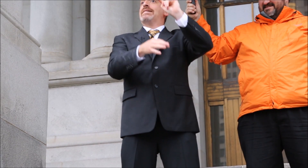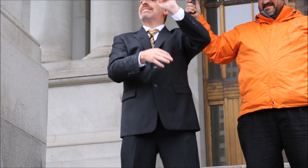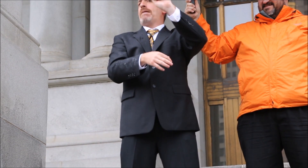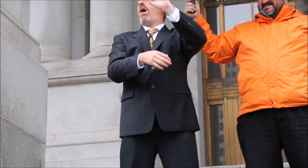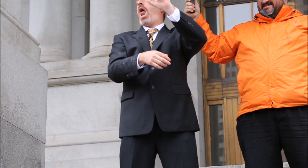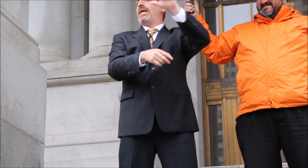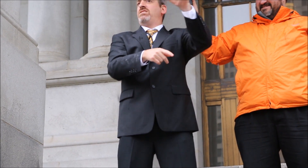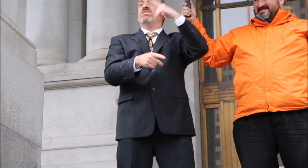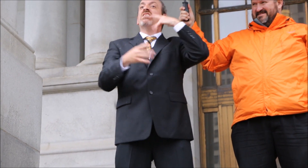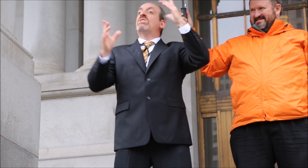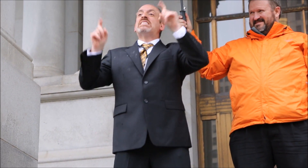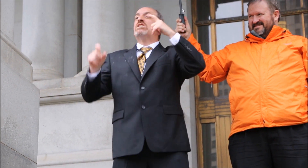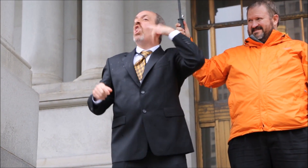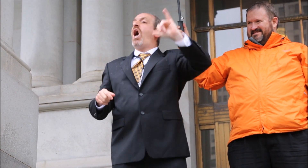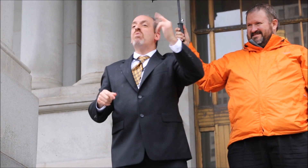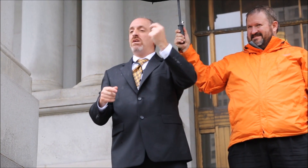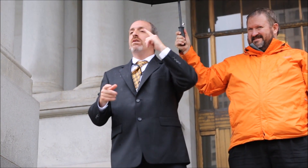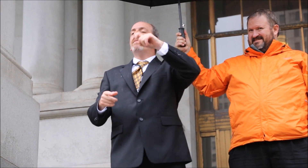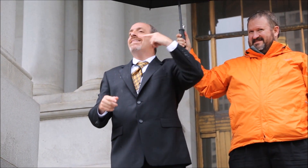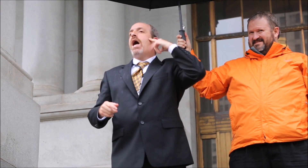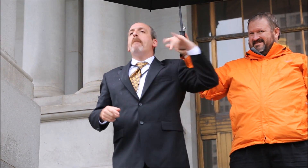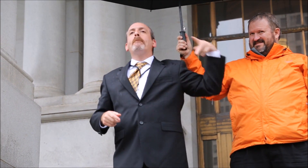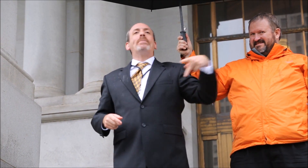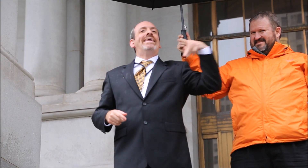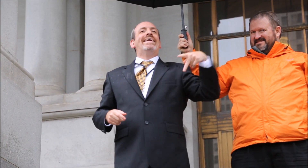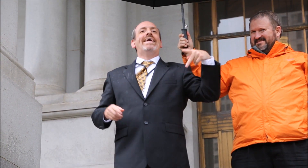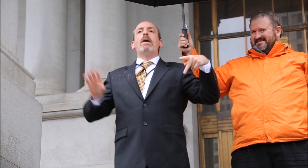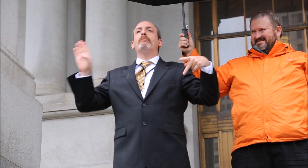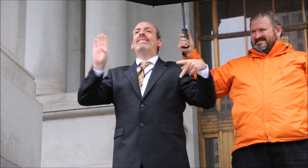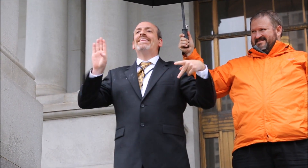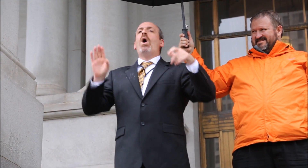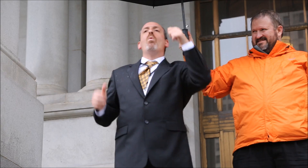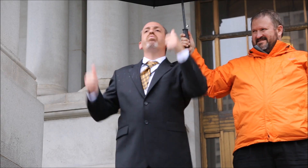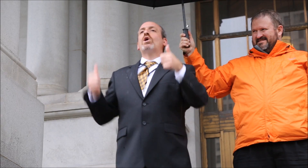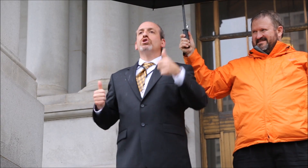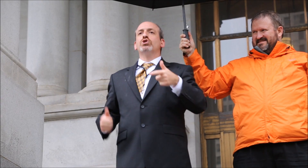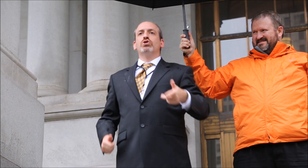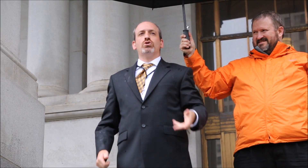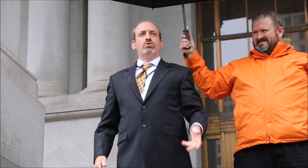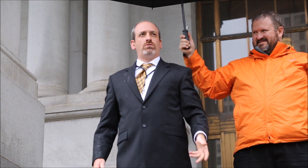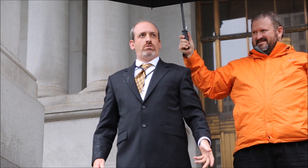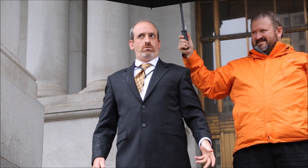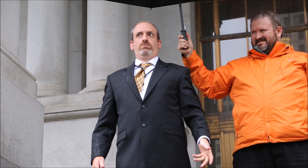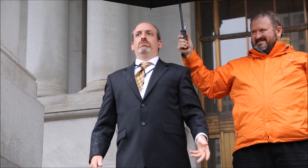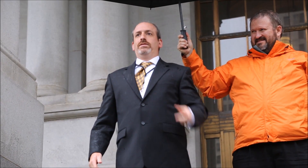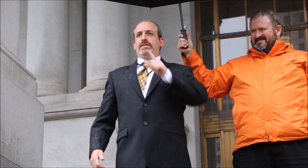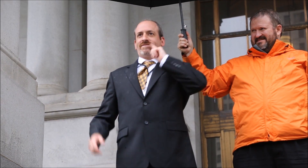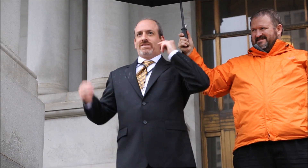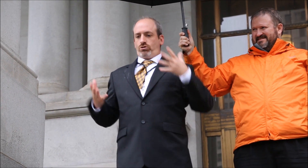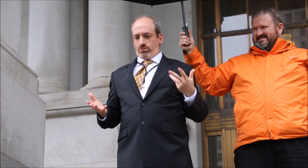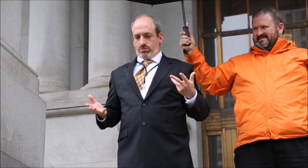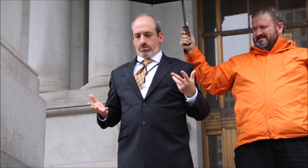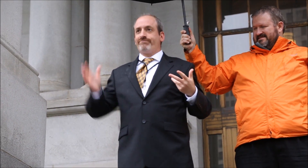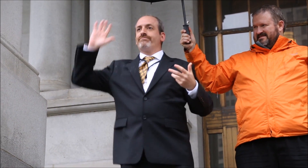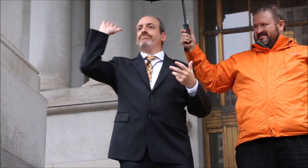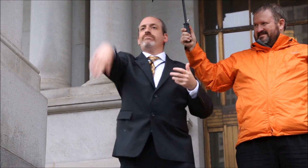have these people here have so much experience in lawmaking, and they're ready to sign, they're ready to support all of us. And then the